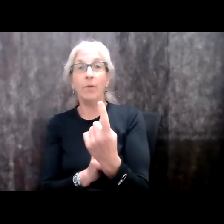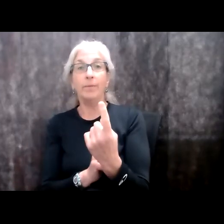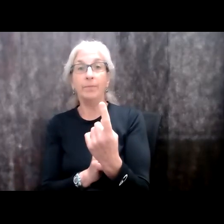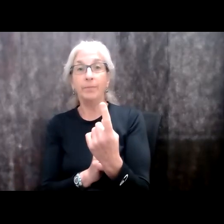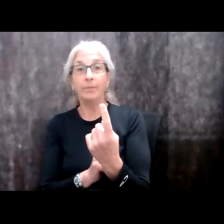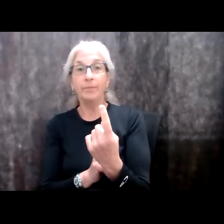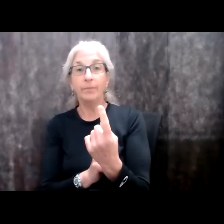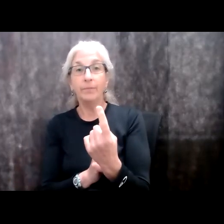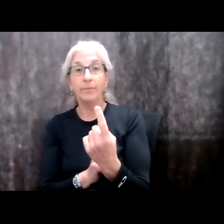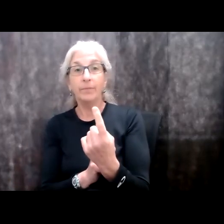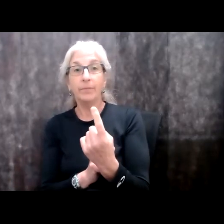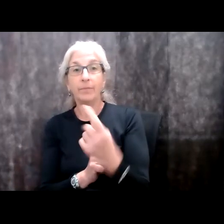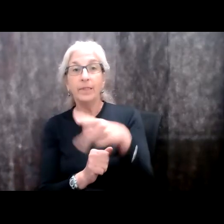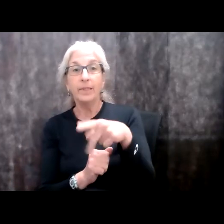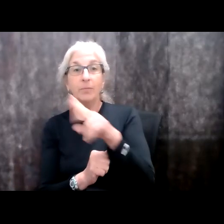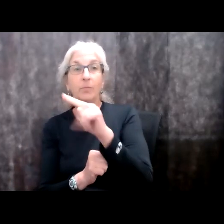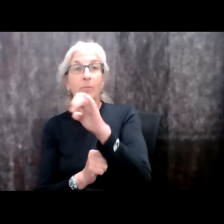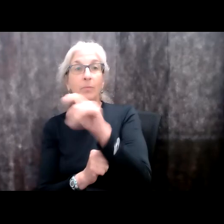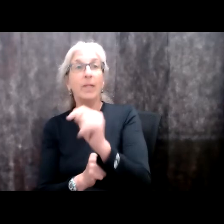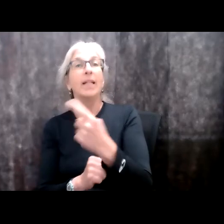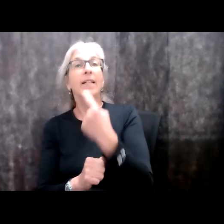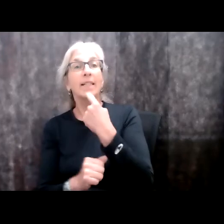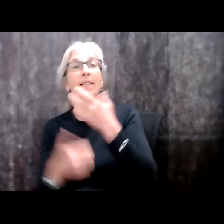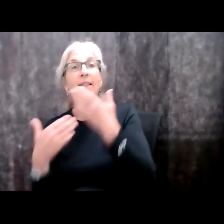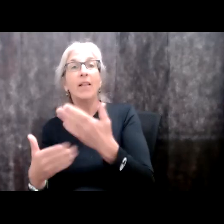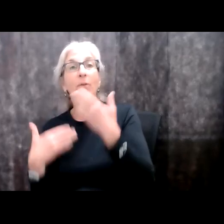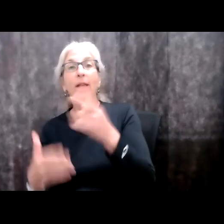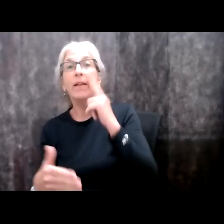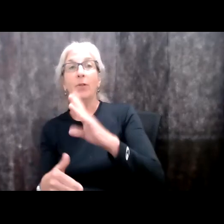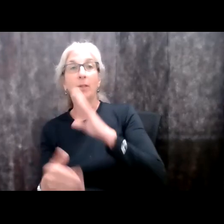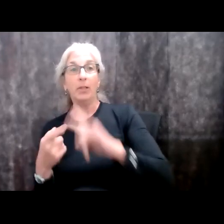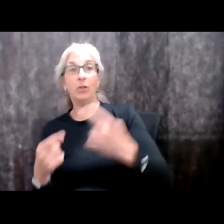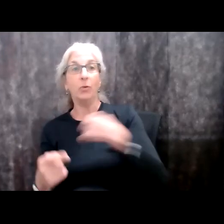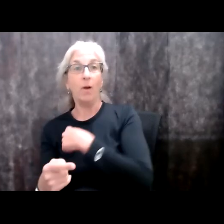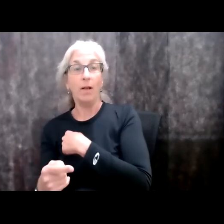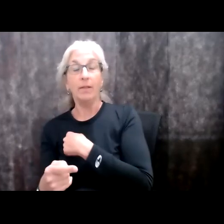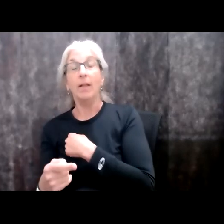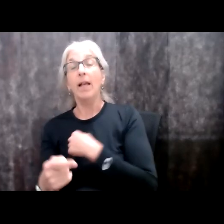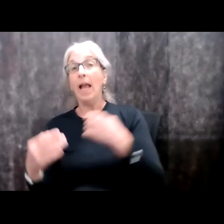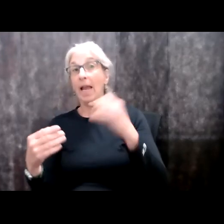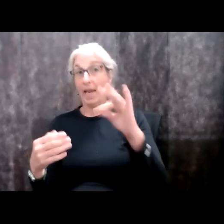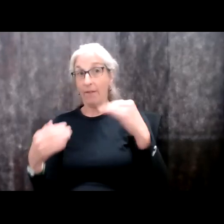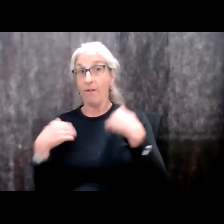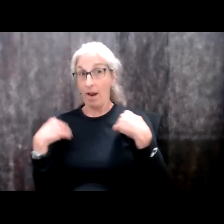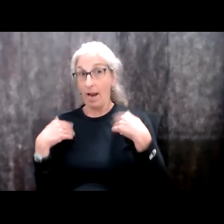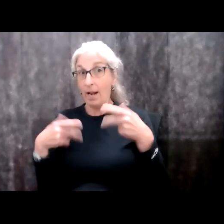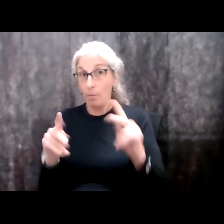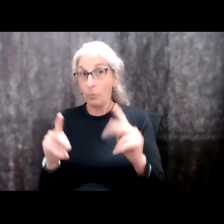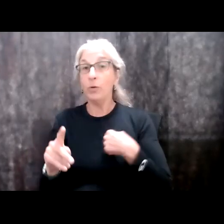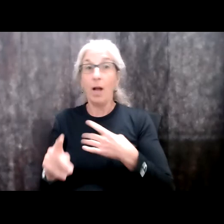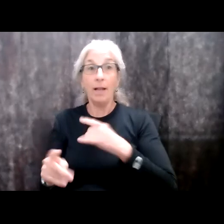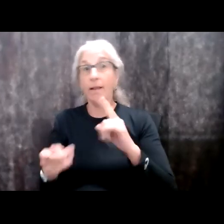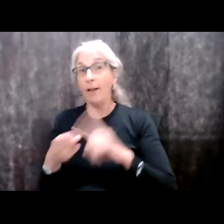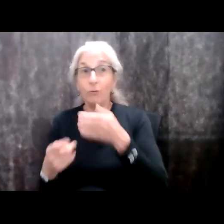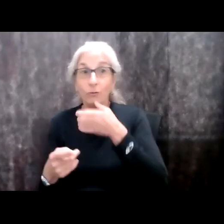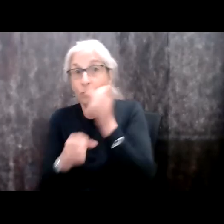Connor, thank you. Thank you so much for speaking up to us. And given an opportunity, I'd like to have a cup of coffee or what is it, whatever